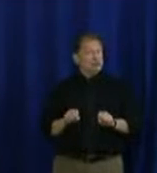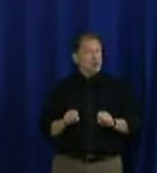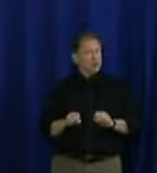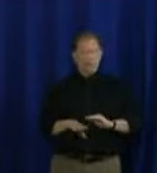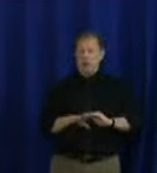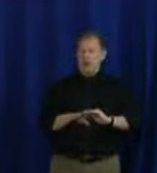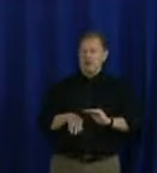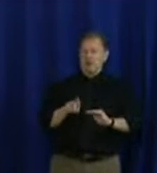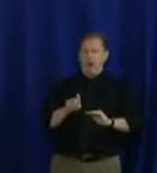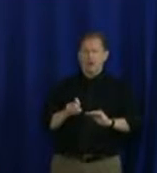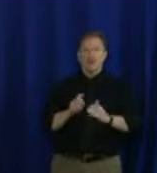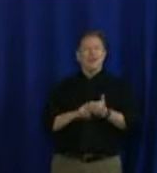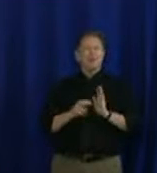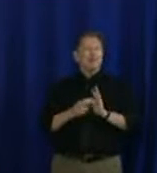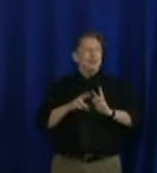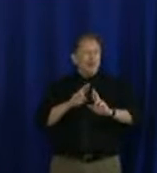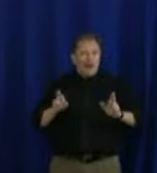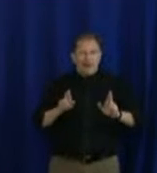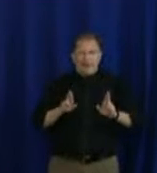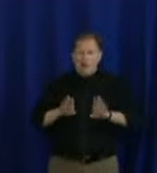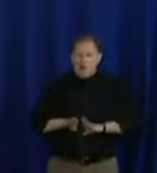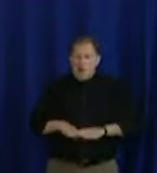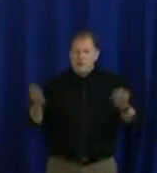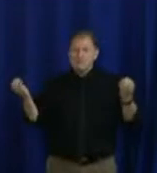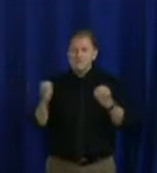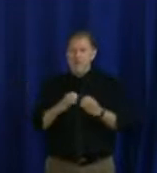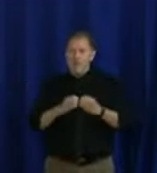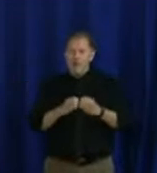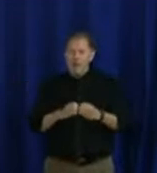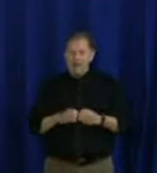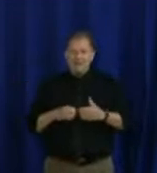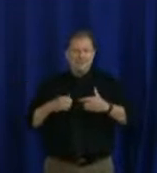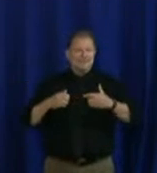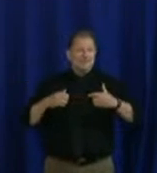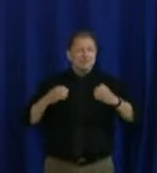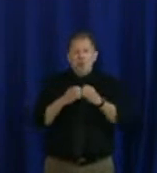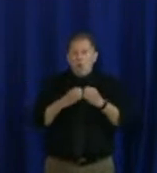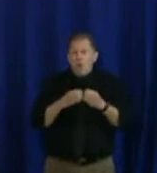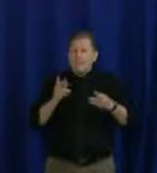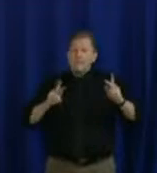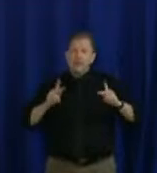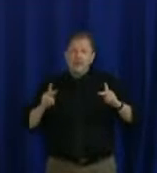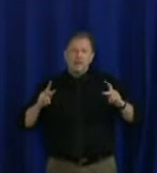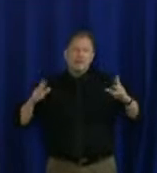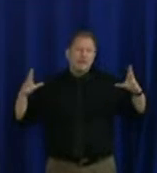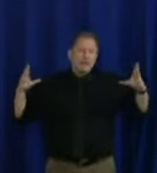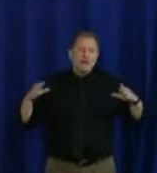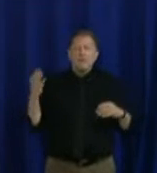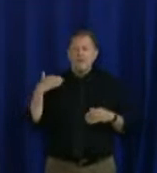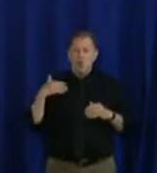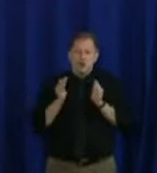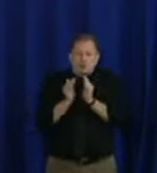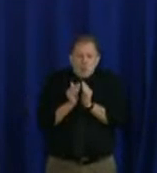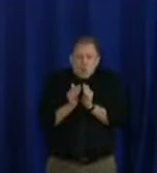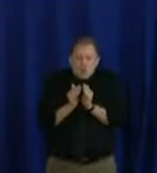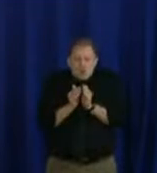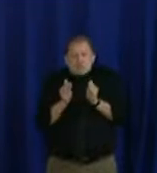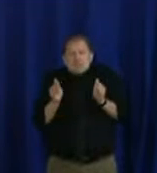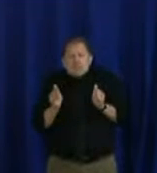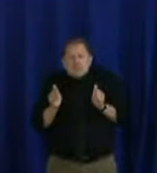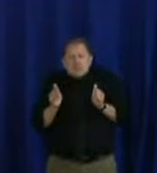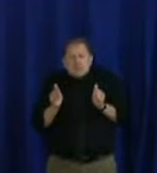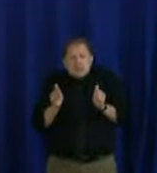that's when we'd be moving ahead. That's when we'd be expanding our gathering sizes. Certainly, there's lots of conversations about the ways we'd